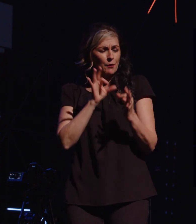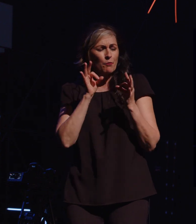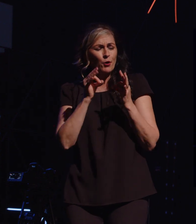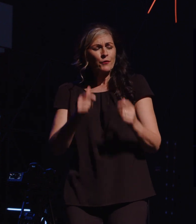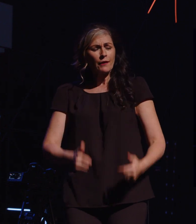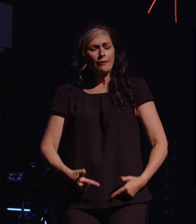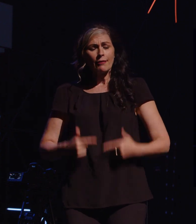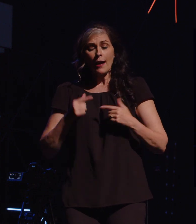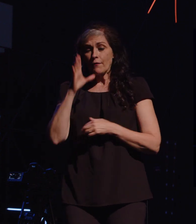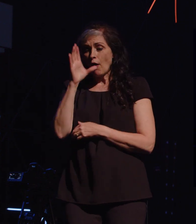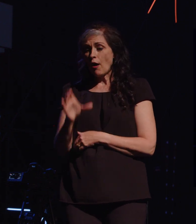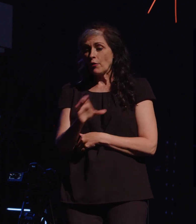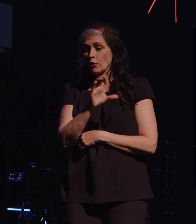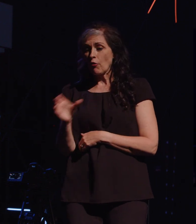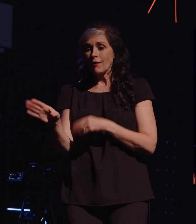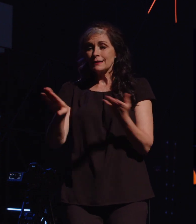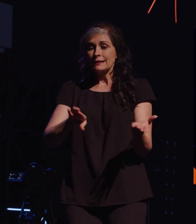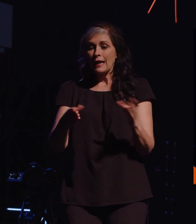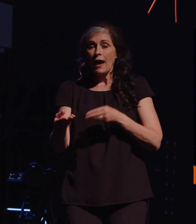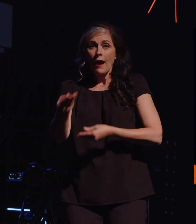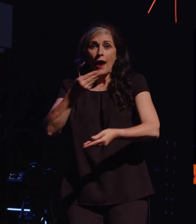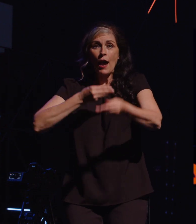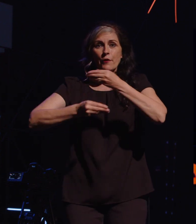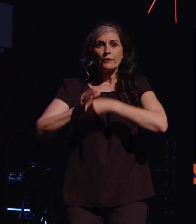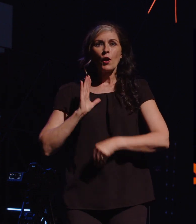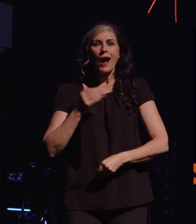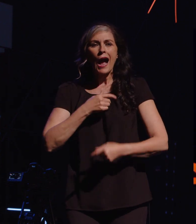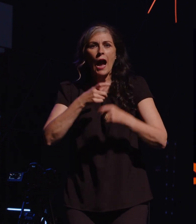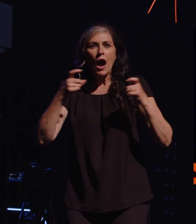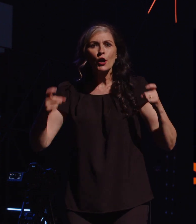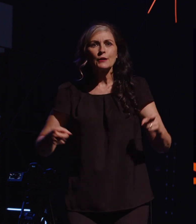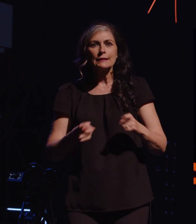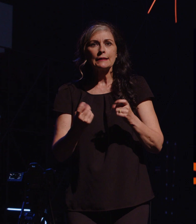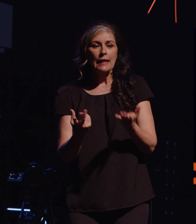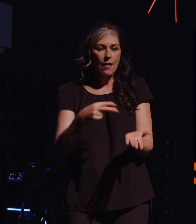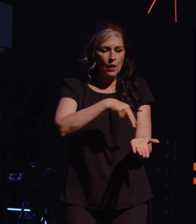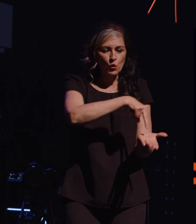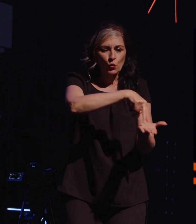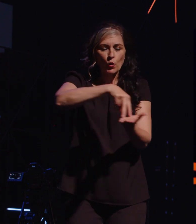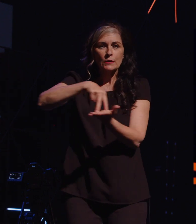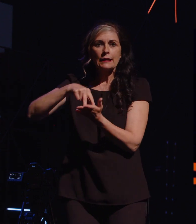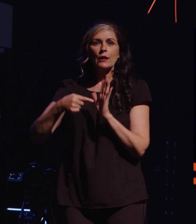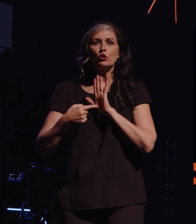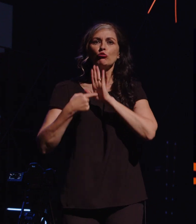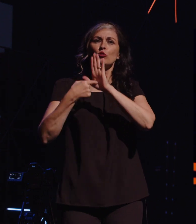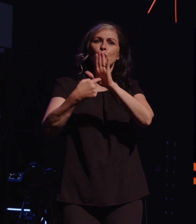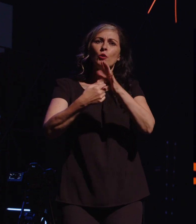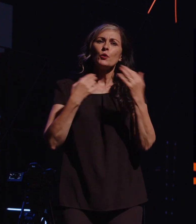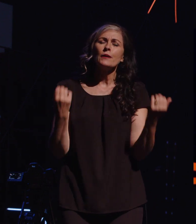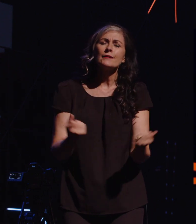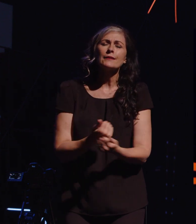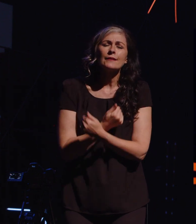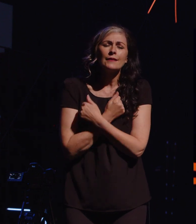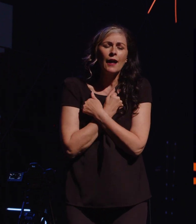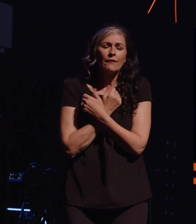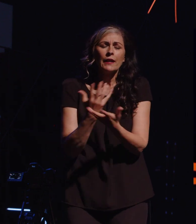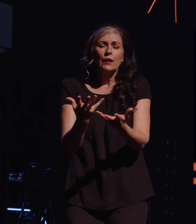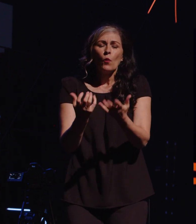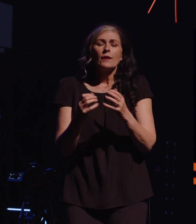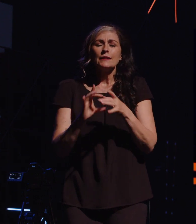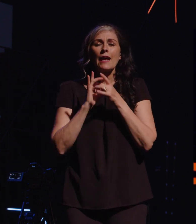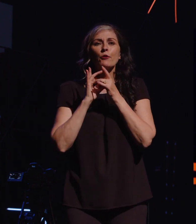died on the cross for our sins. He rose again, and he did this to show you his love. He wants to